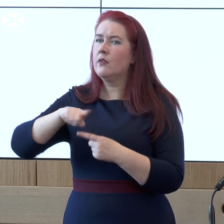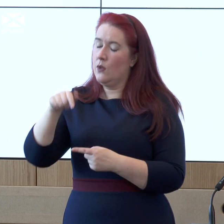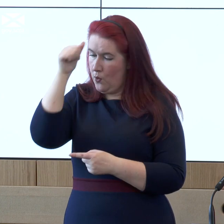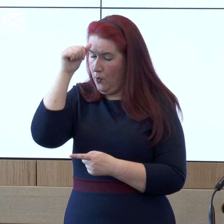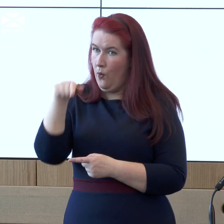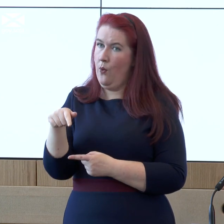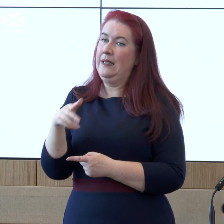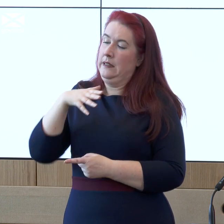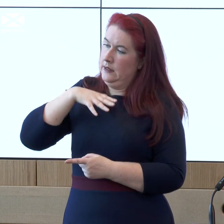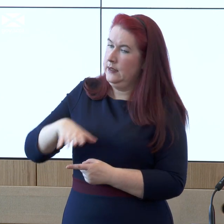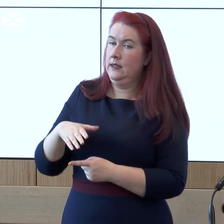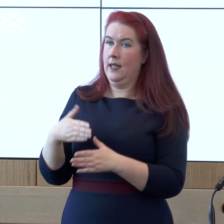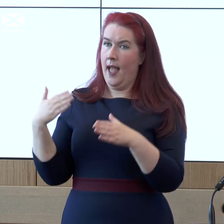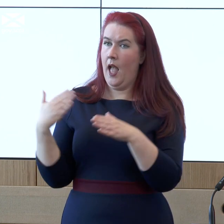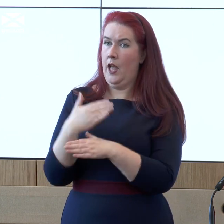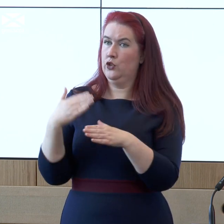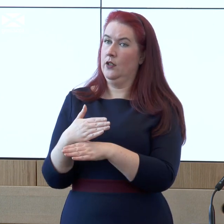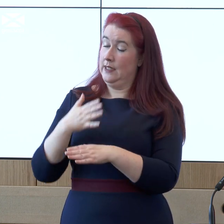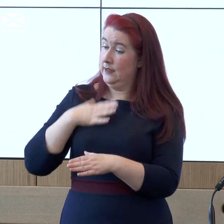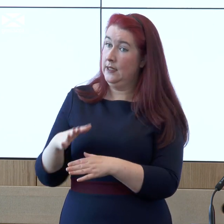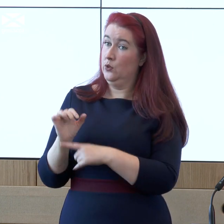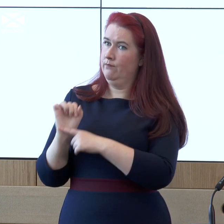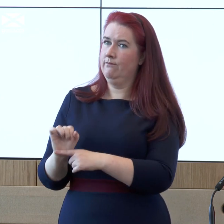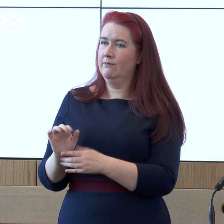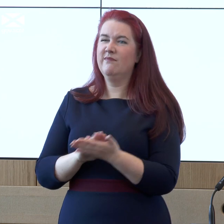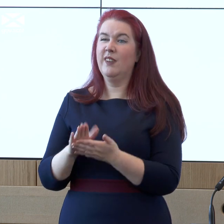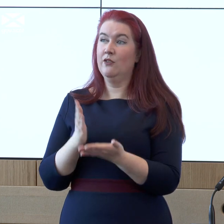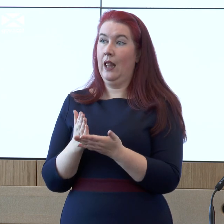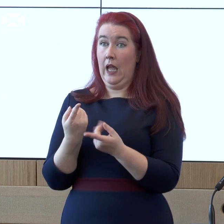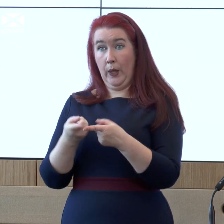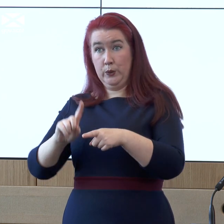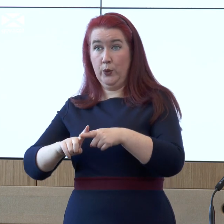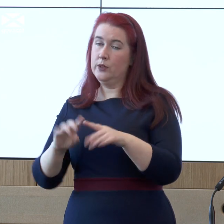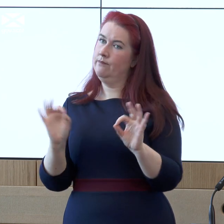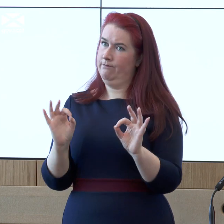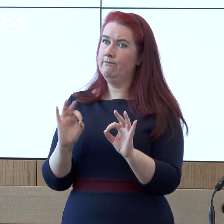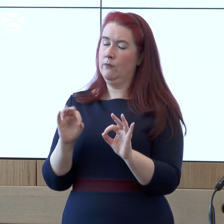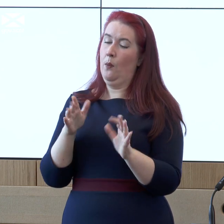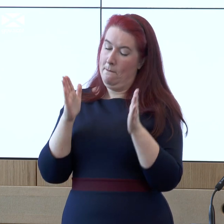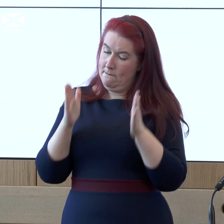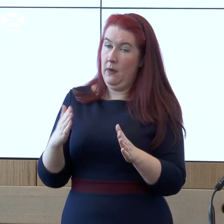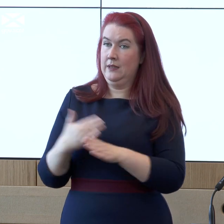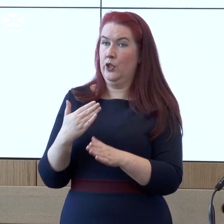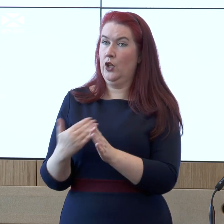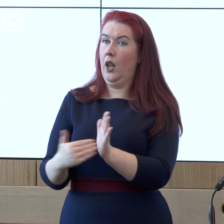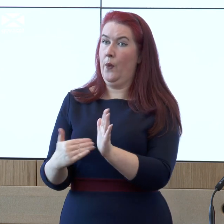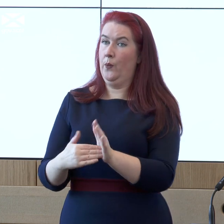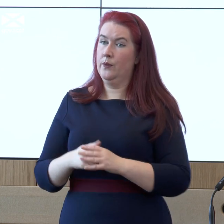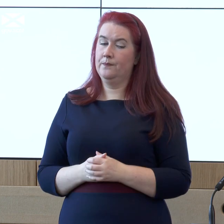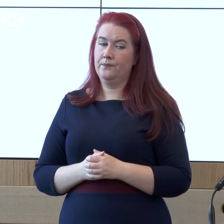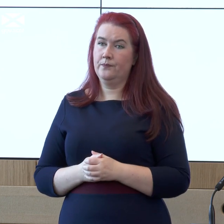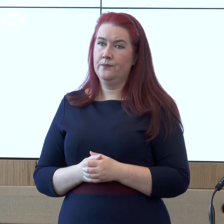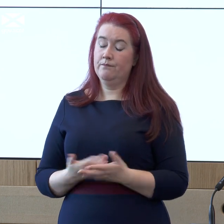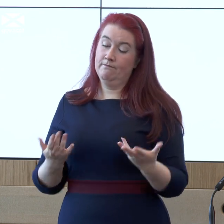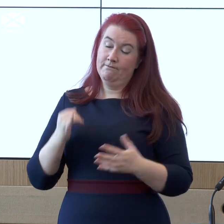action that is needed to prevent it. So there is no excuse for failing to act. Despite this, though, the